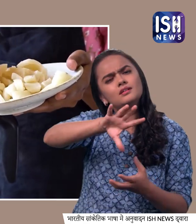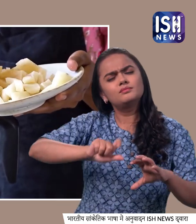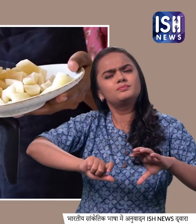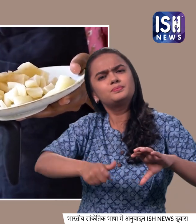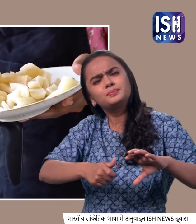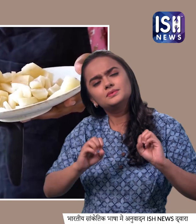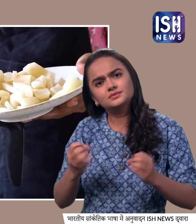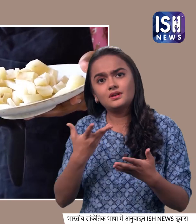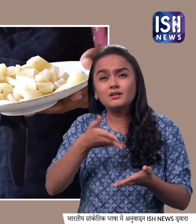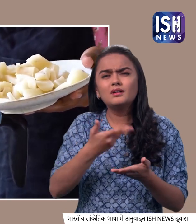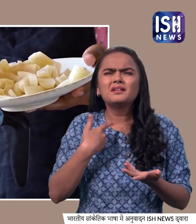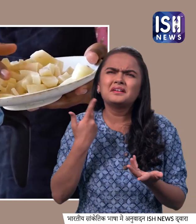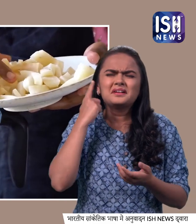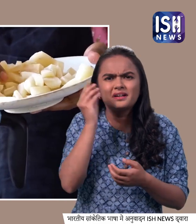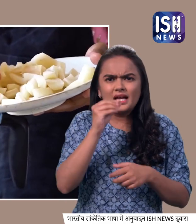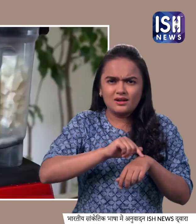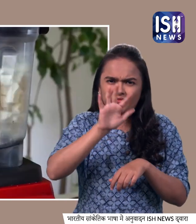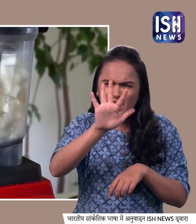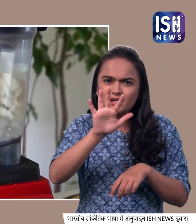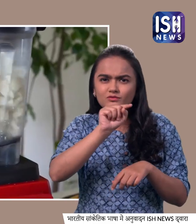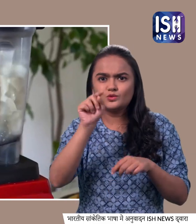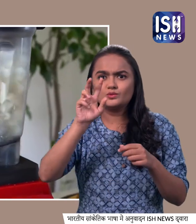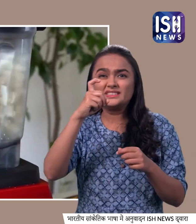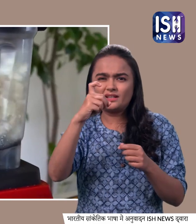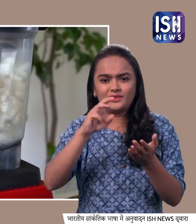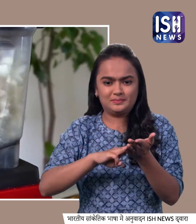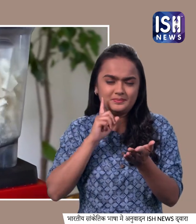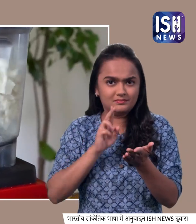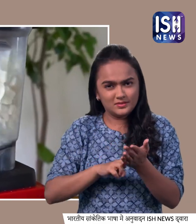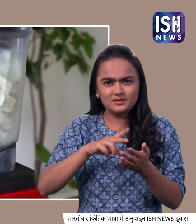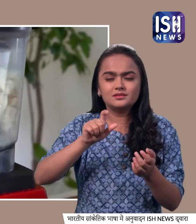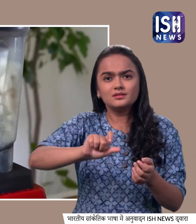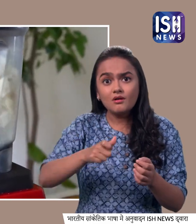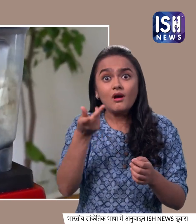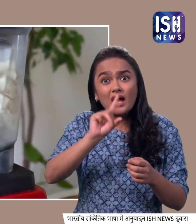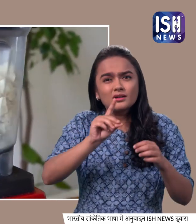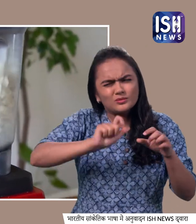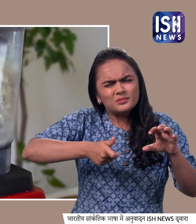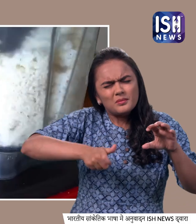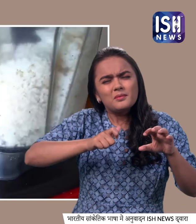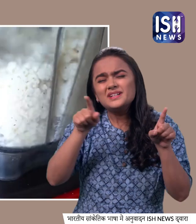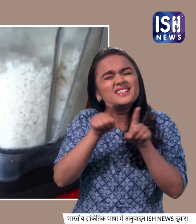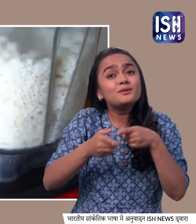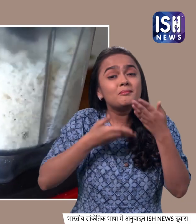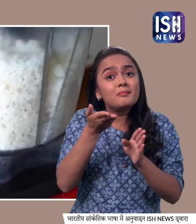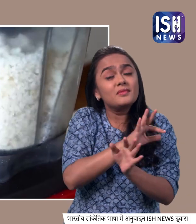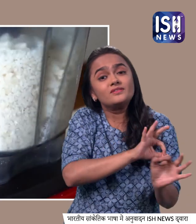Now, we will blend in-7 minutes until it is soft and buttery mixture will not get dry.